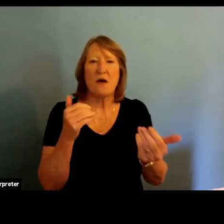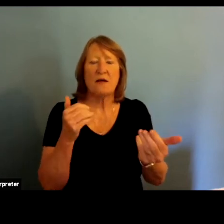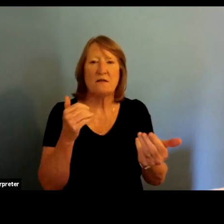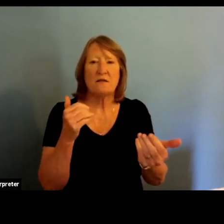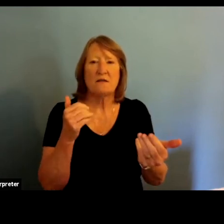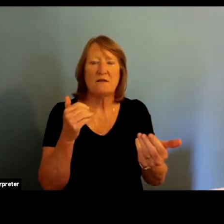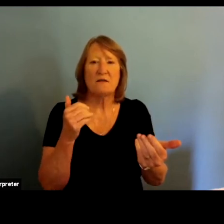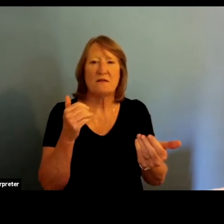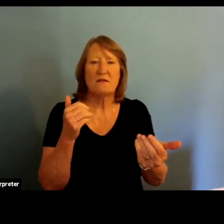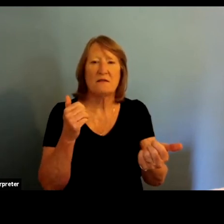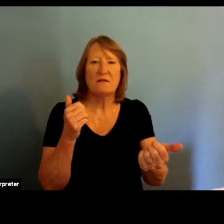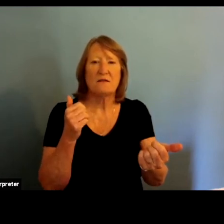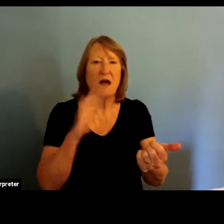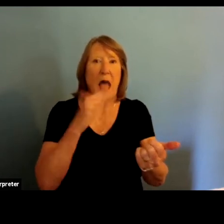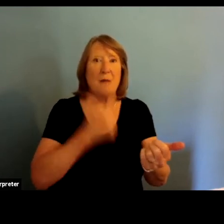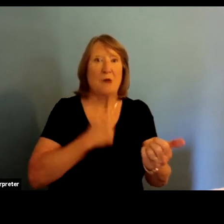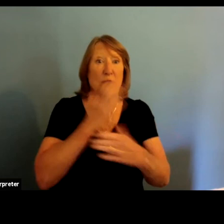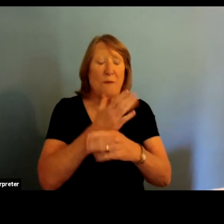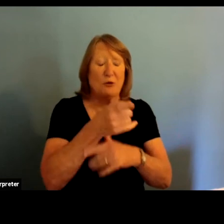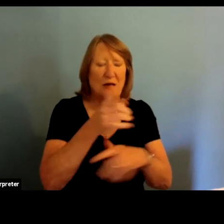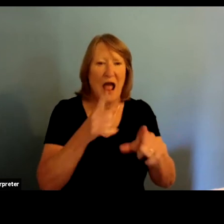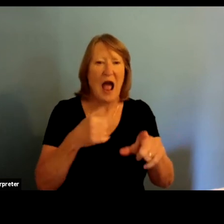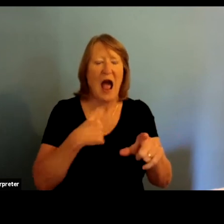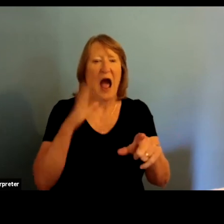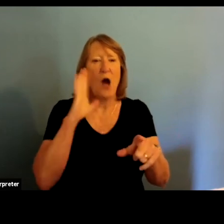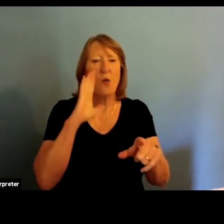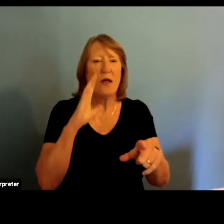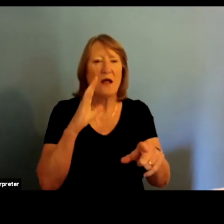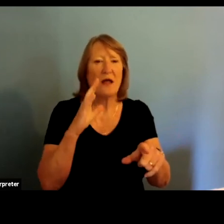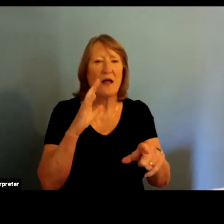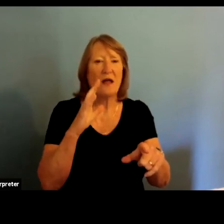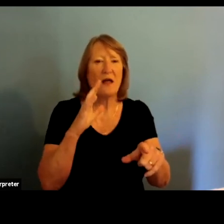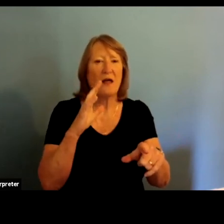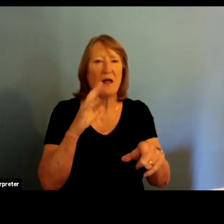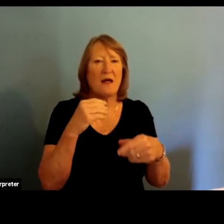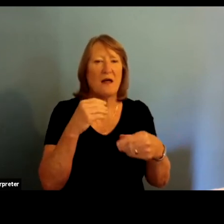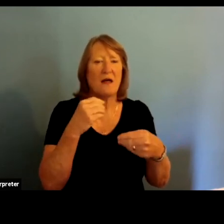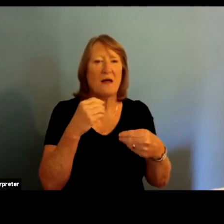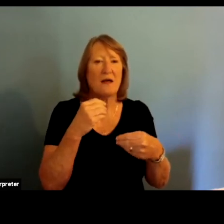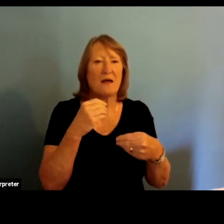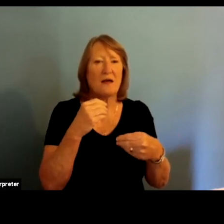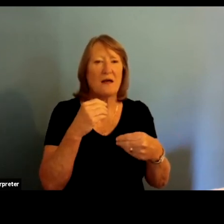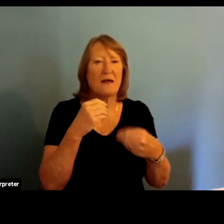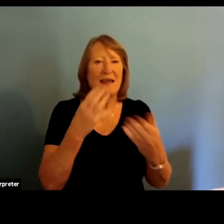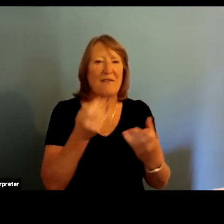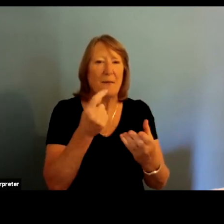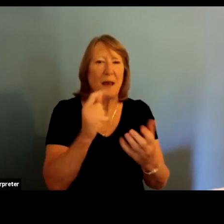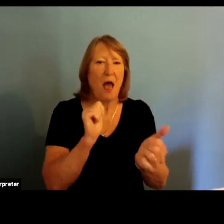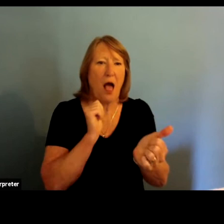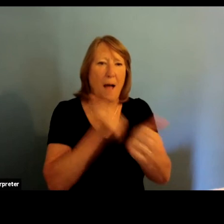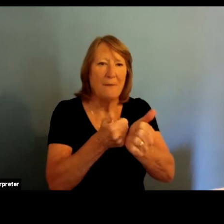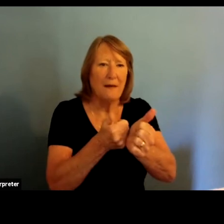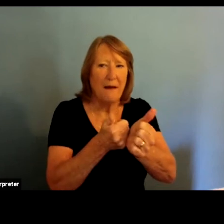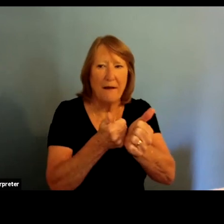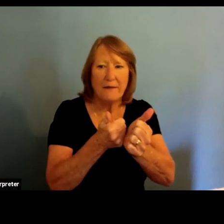Go ahead. I'm sorry. I was going to say, I will give a little bit of an update and allow people time to write any final